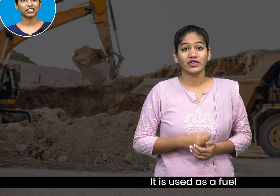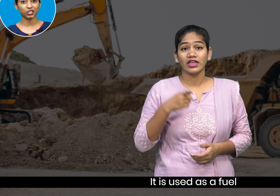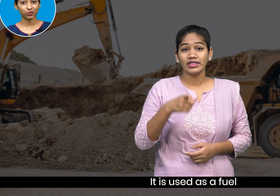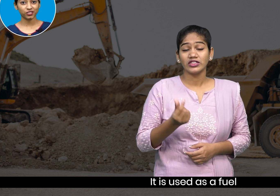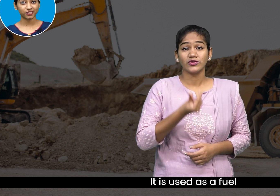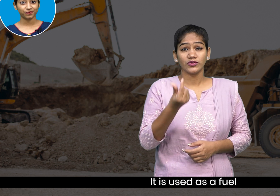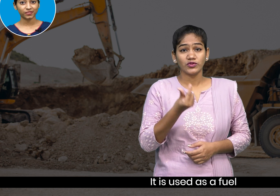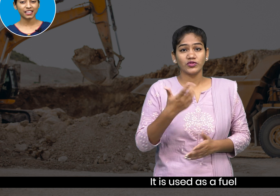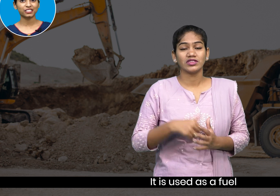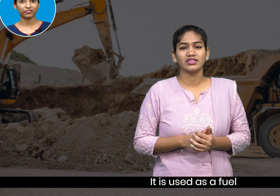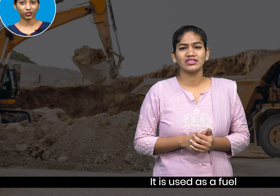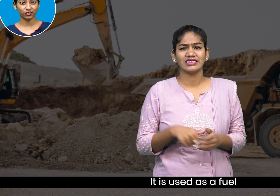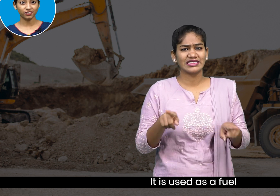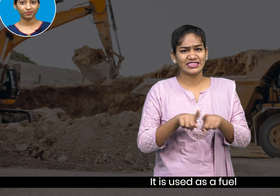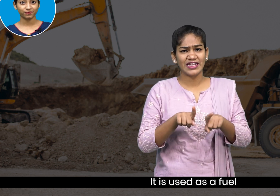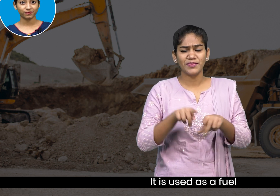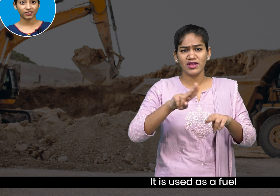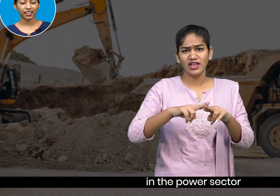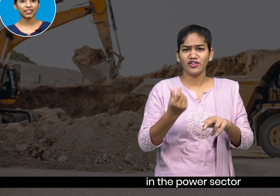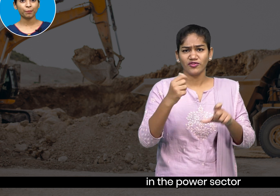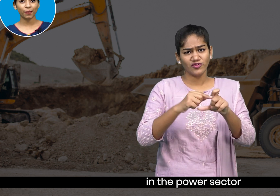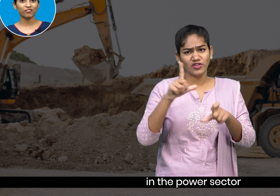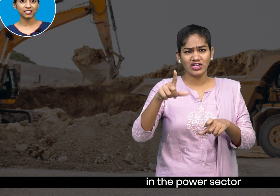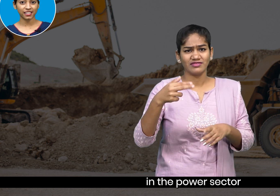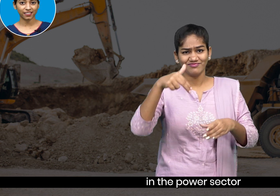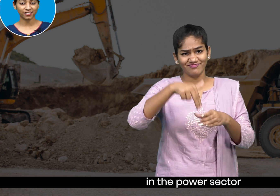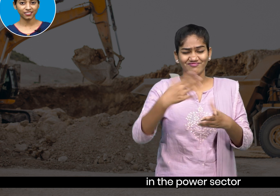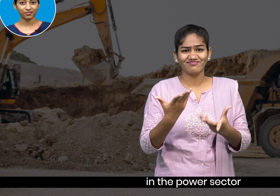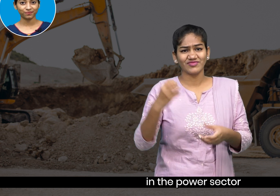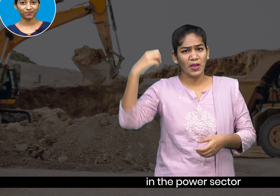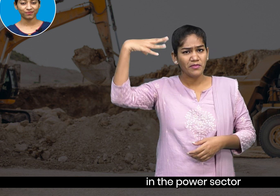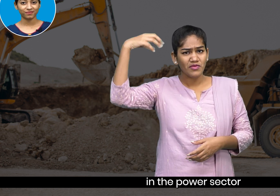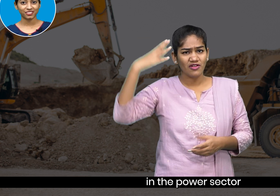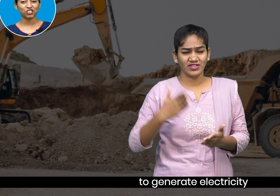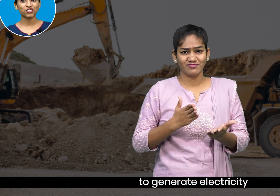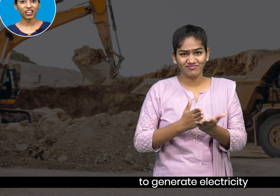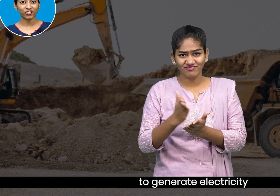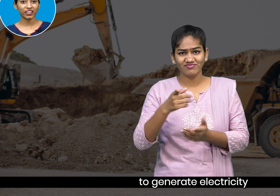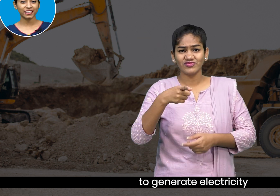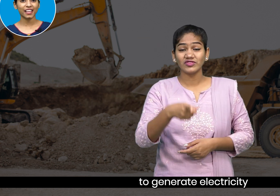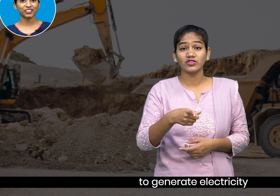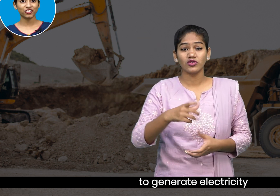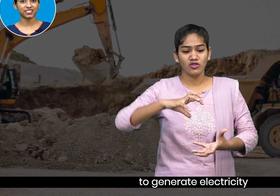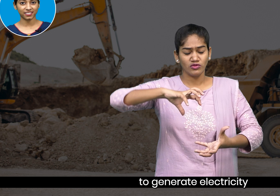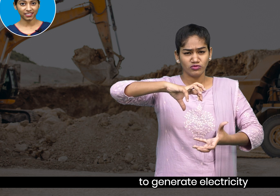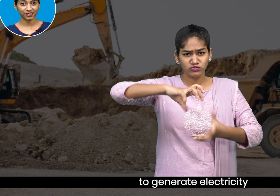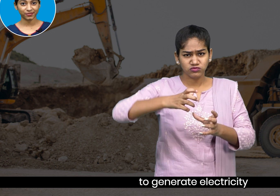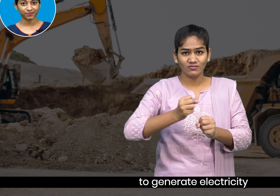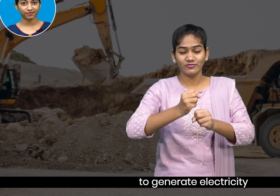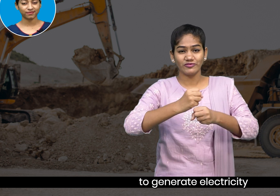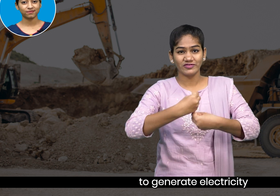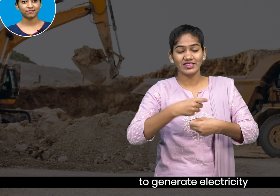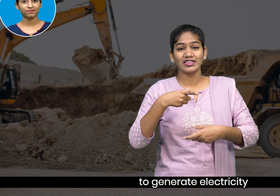It is used as a fuel in the power sector to generate electricity.